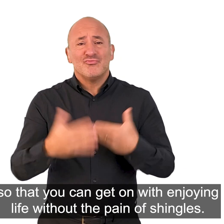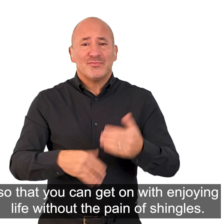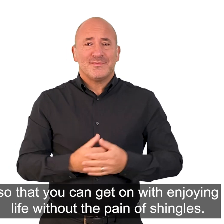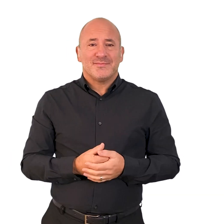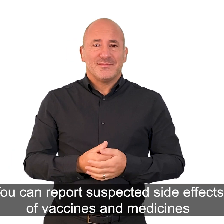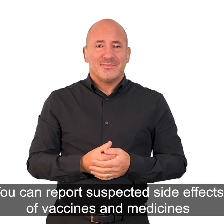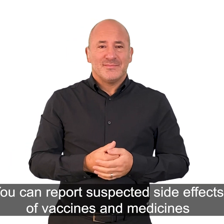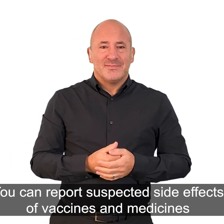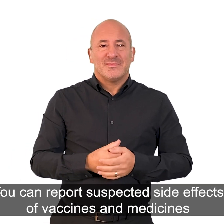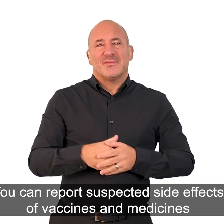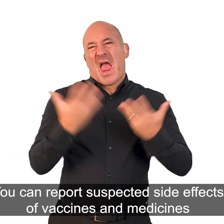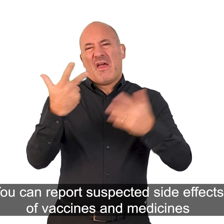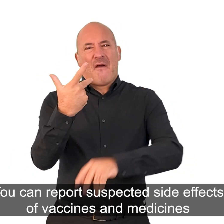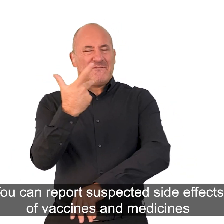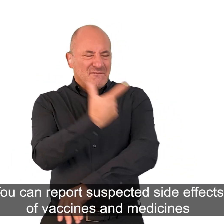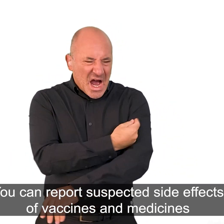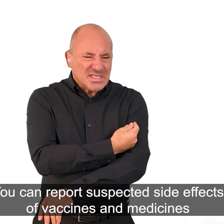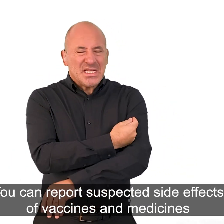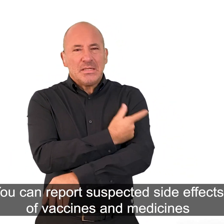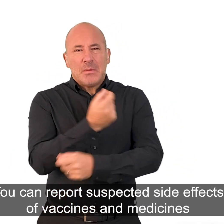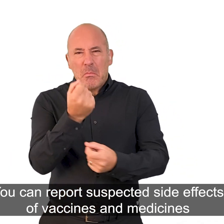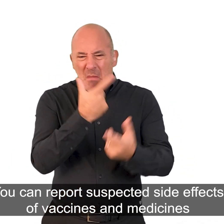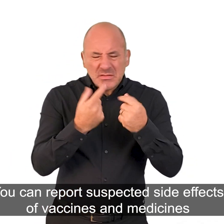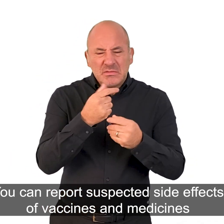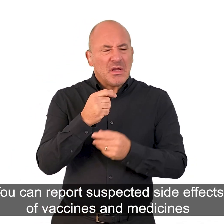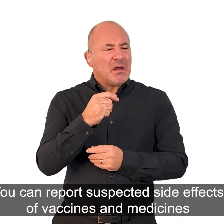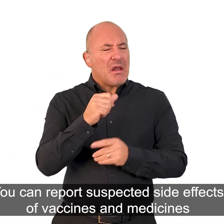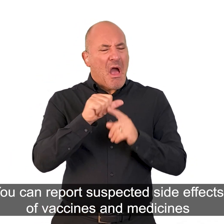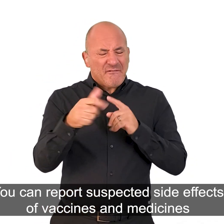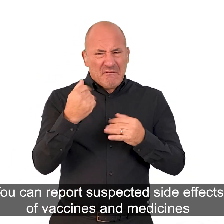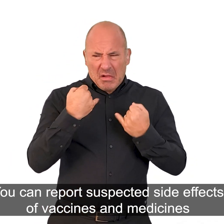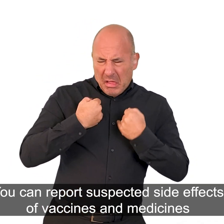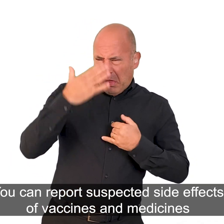shingles. You can report suspected side effects of vaccines and